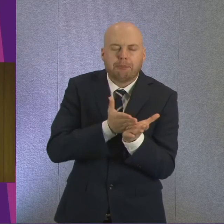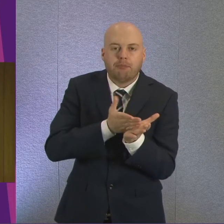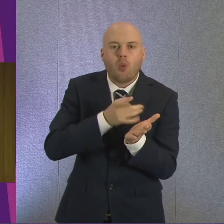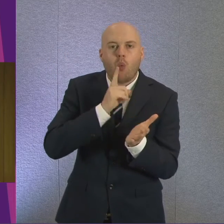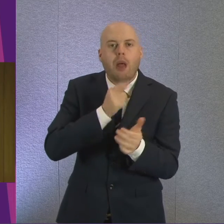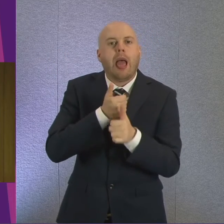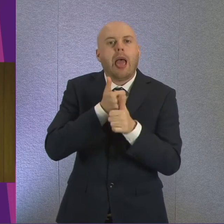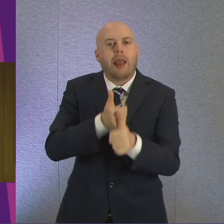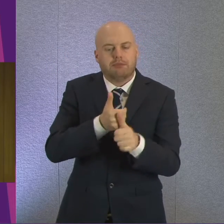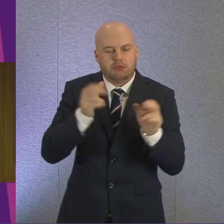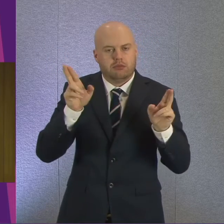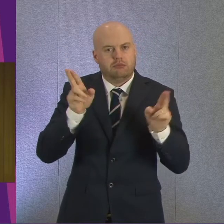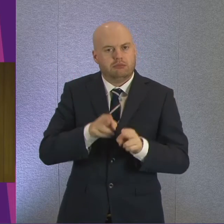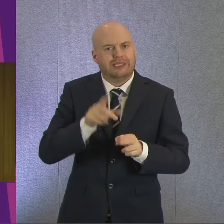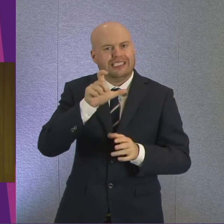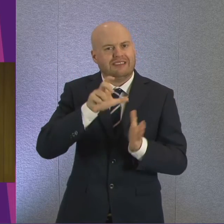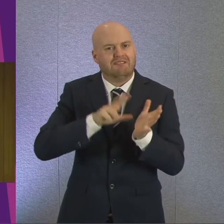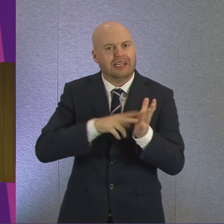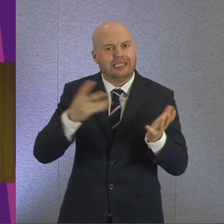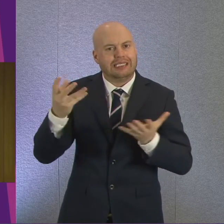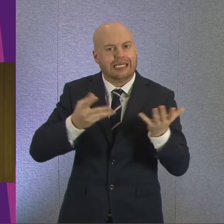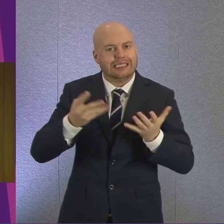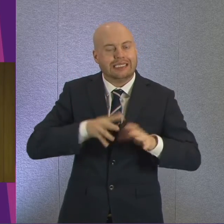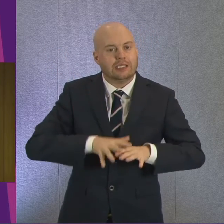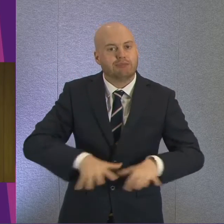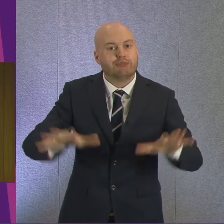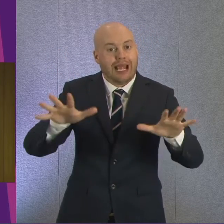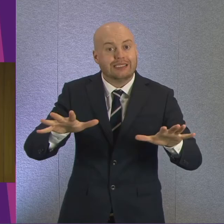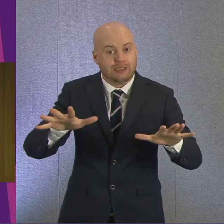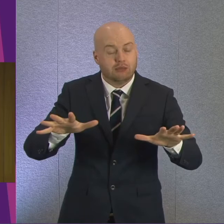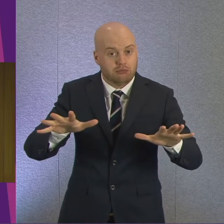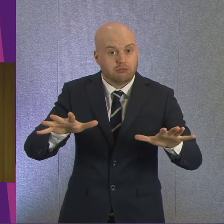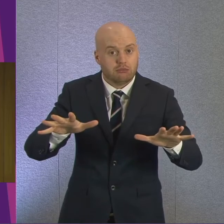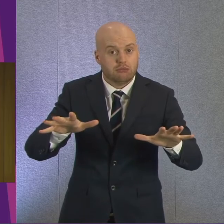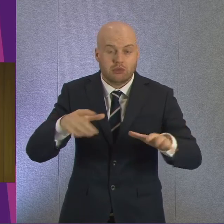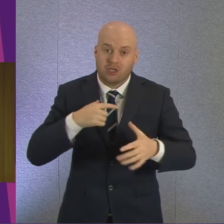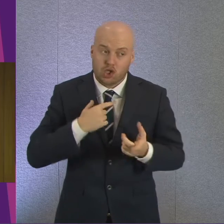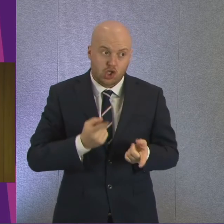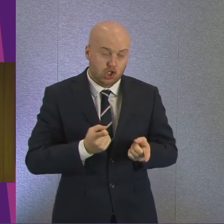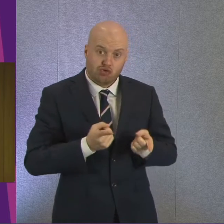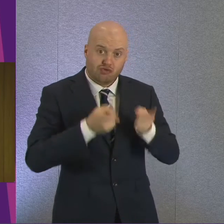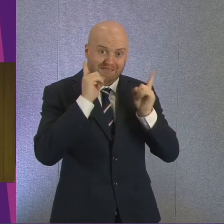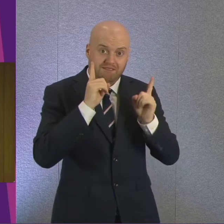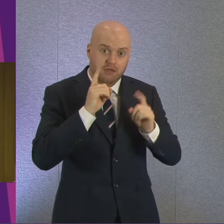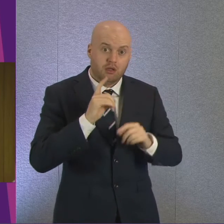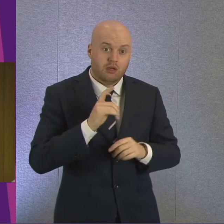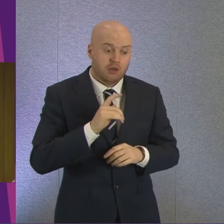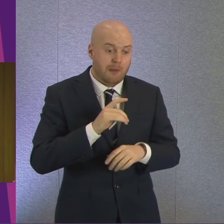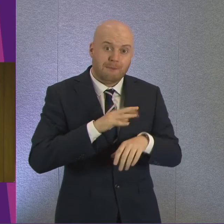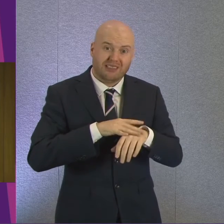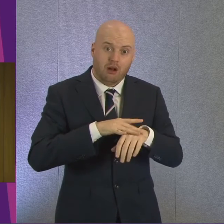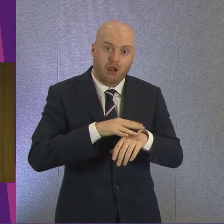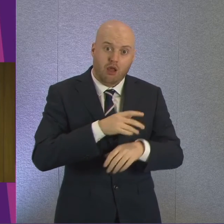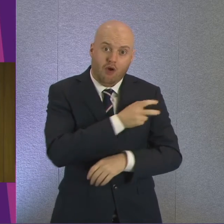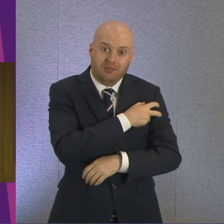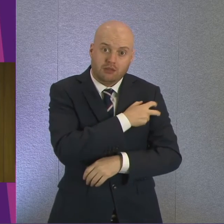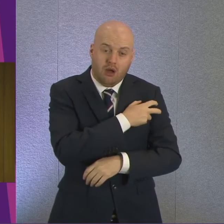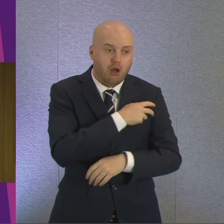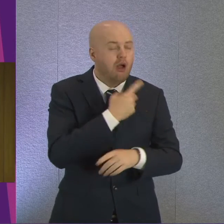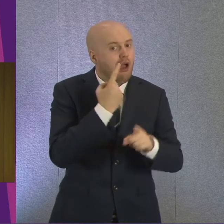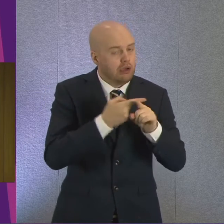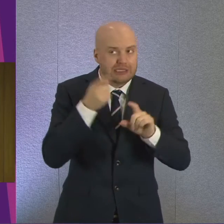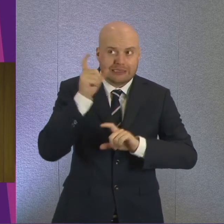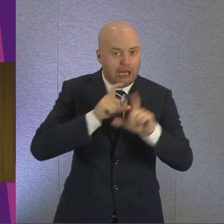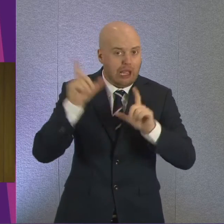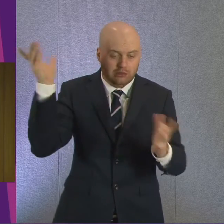ahead of that decision being taken, Scottish ministers consulted with the Chief Medical Officer, with Scientific Advisory Group on